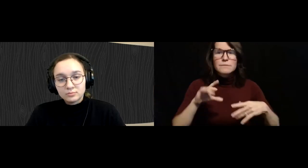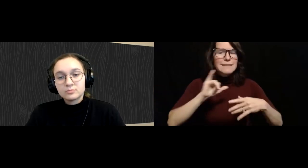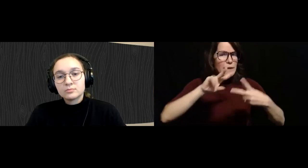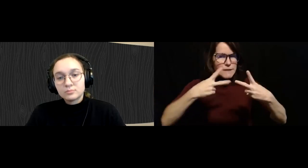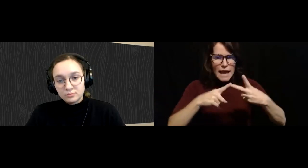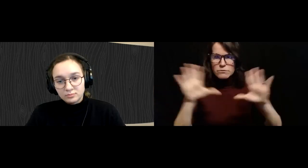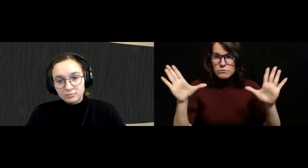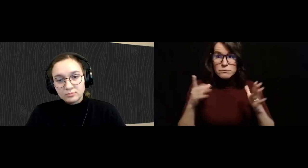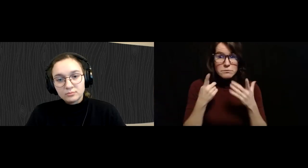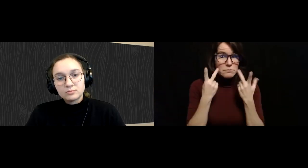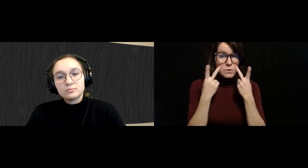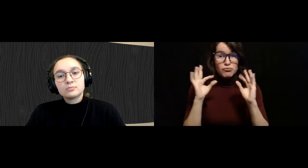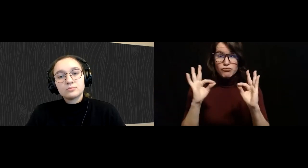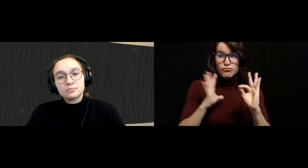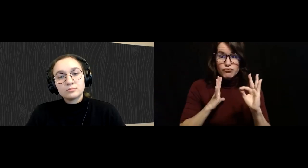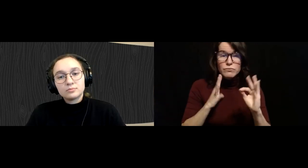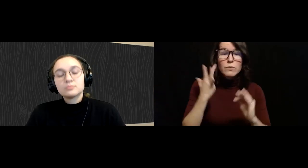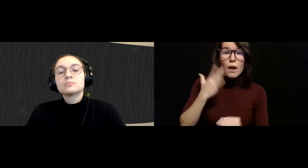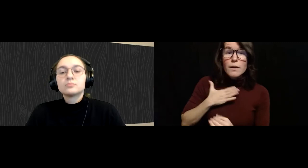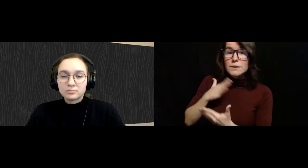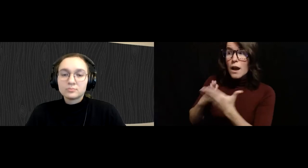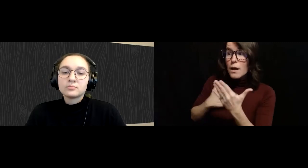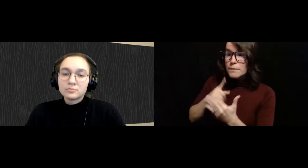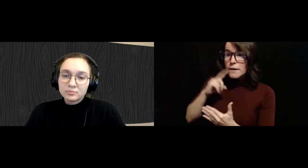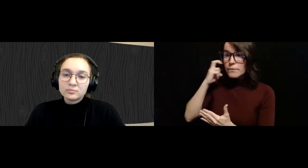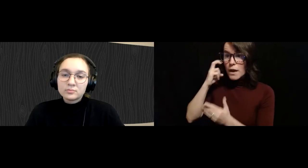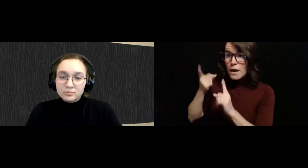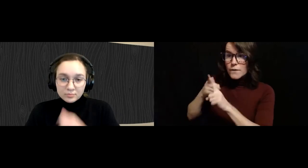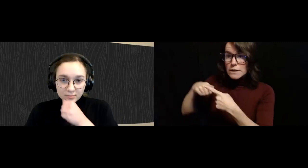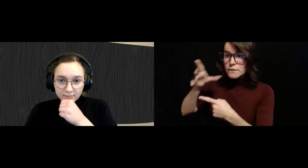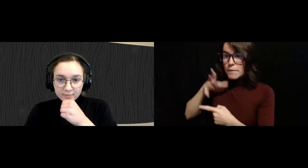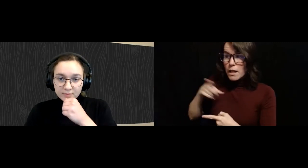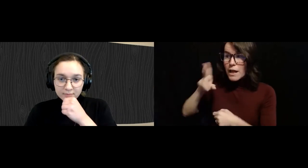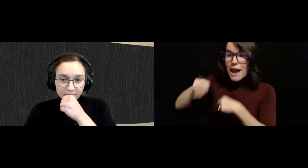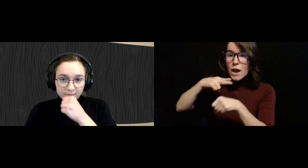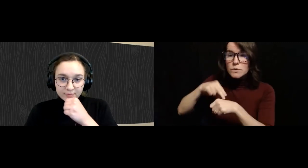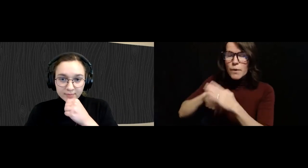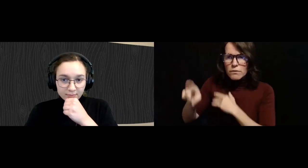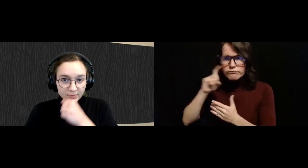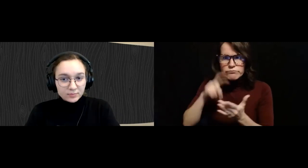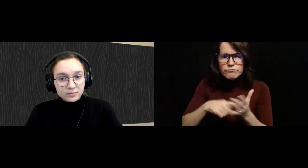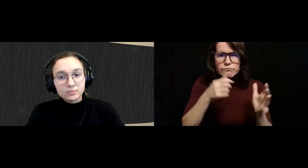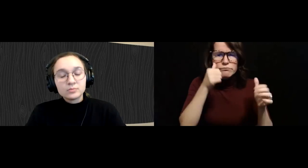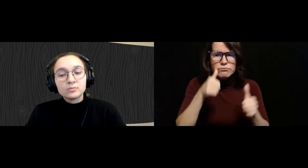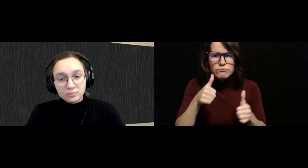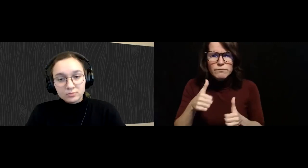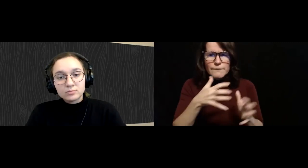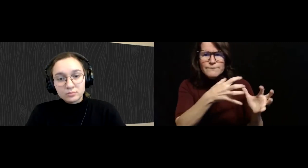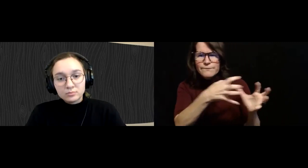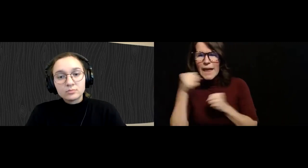that when I birthed my daughter. So some deafblind individuals have natural birth, and I